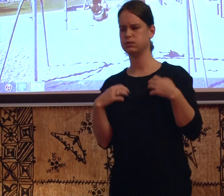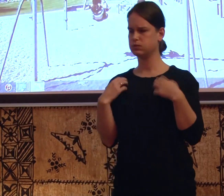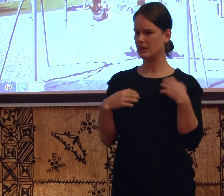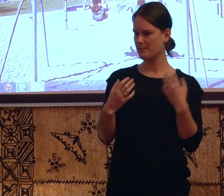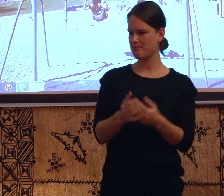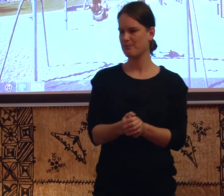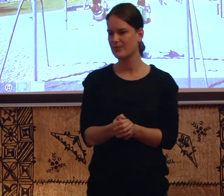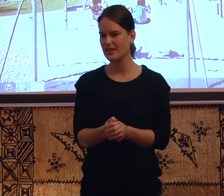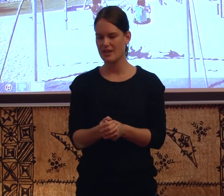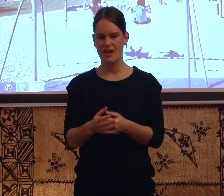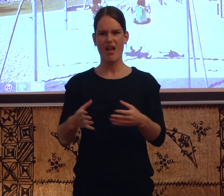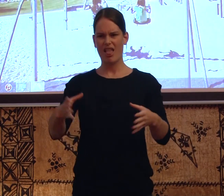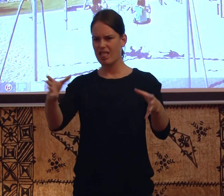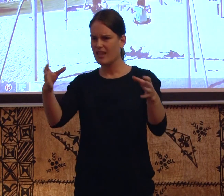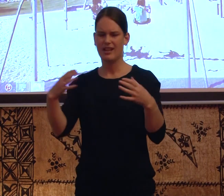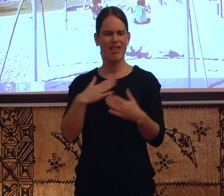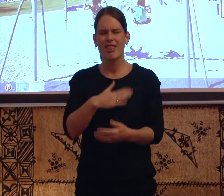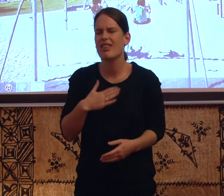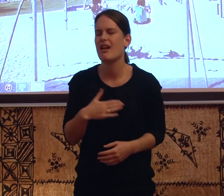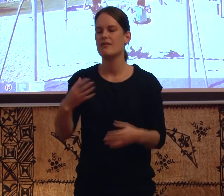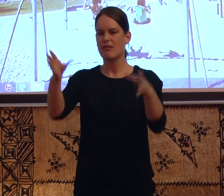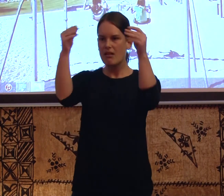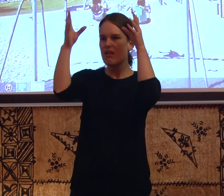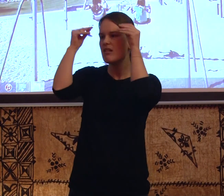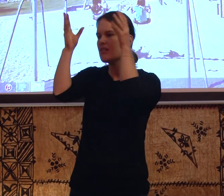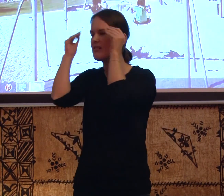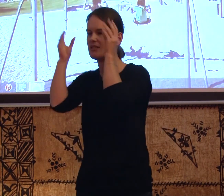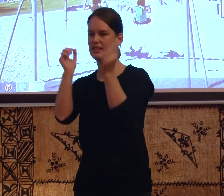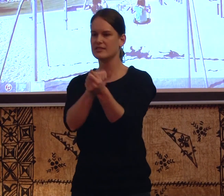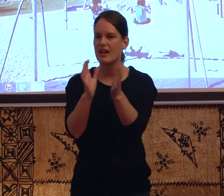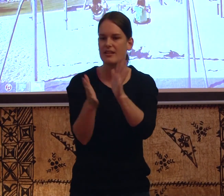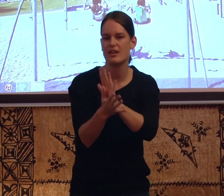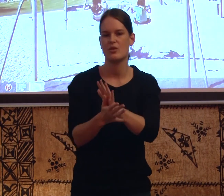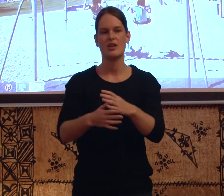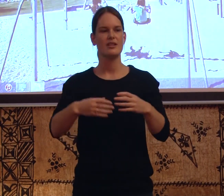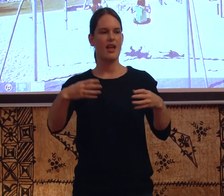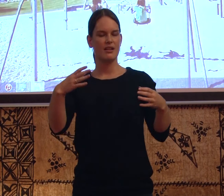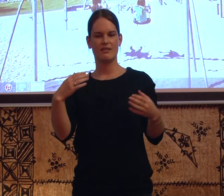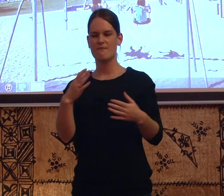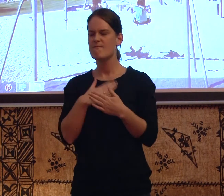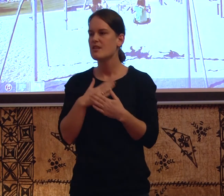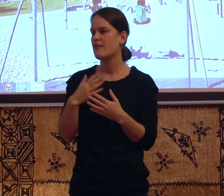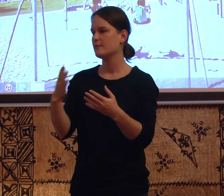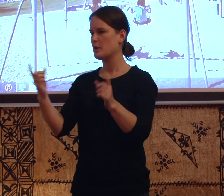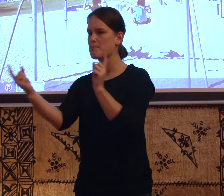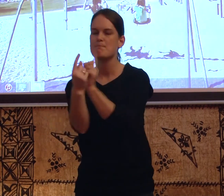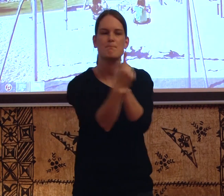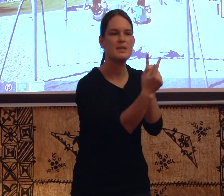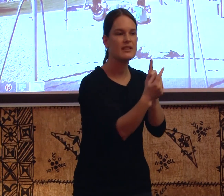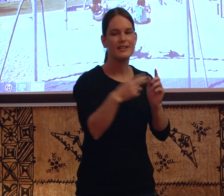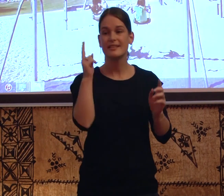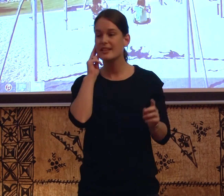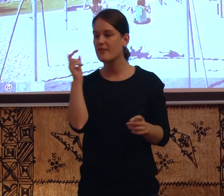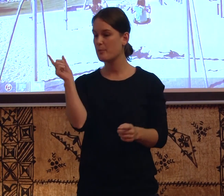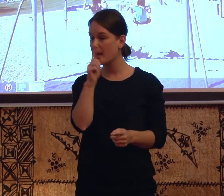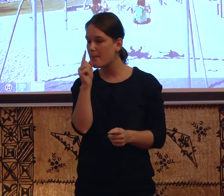And it was just really interesting. I loved learning sign language.